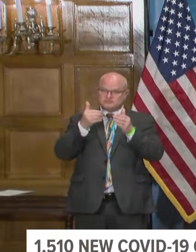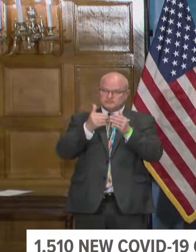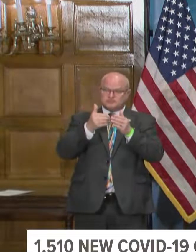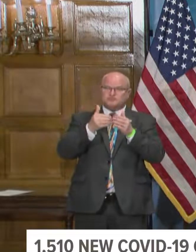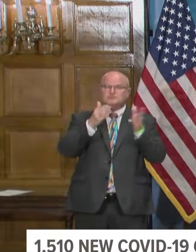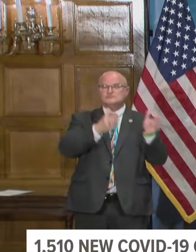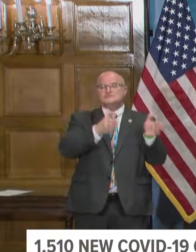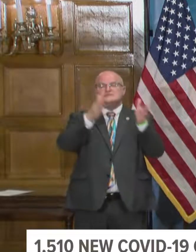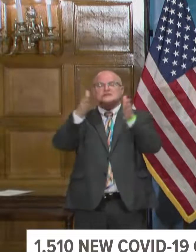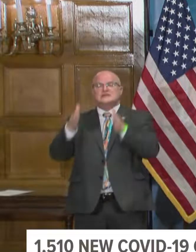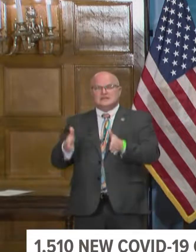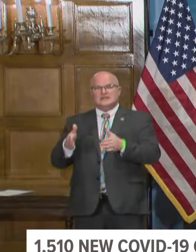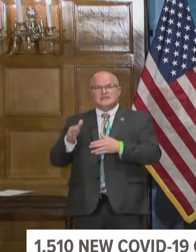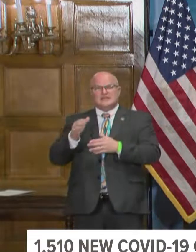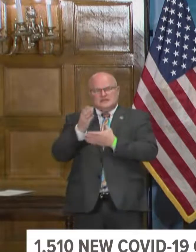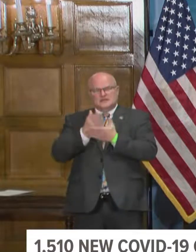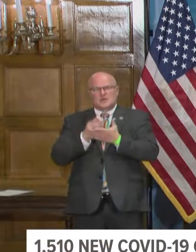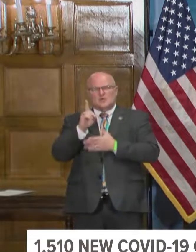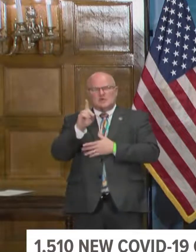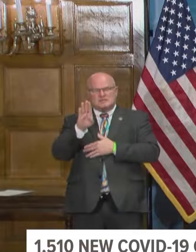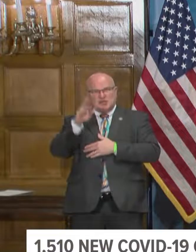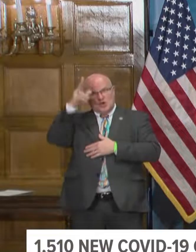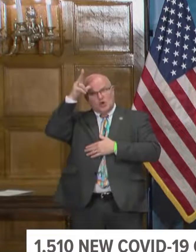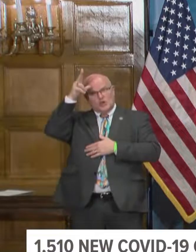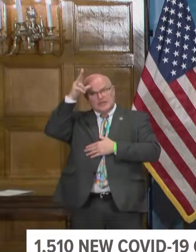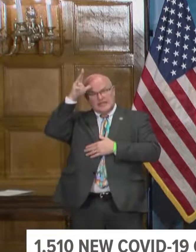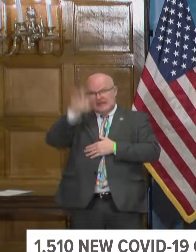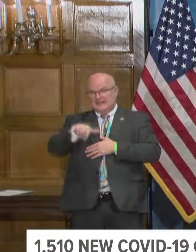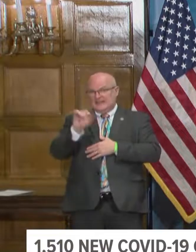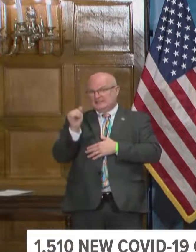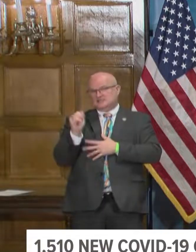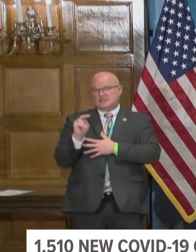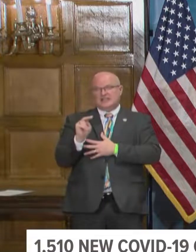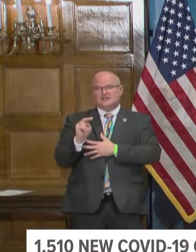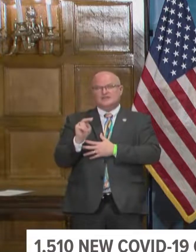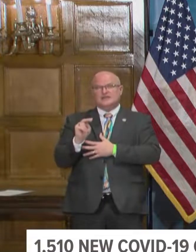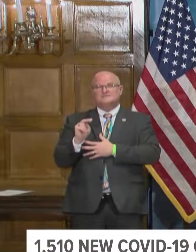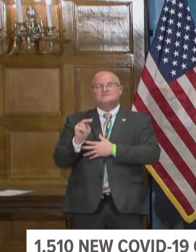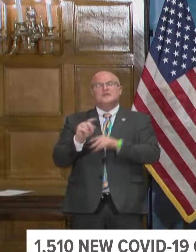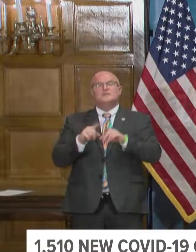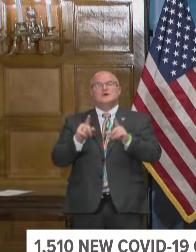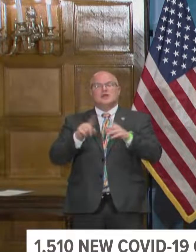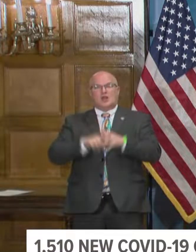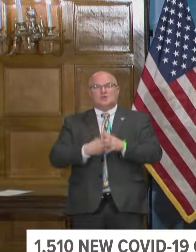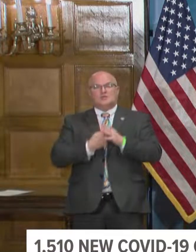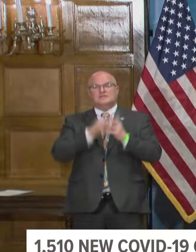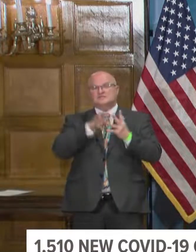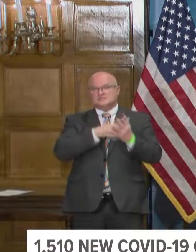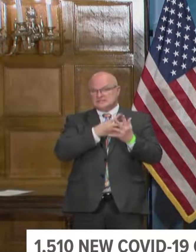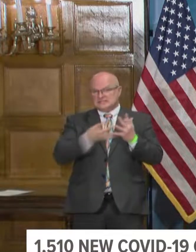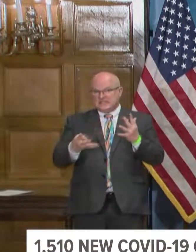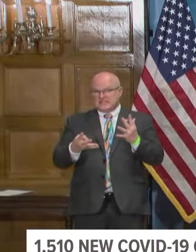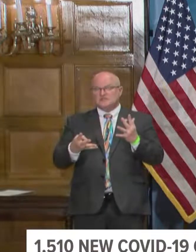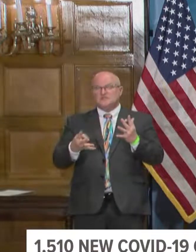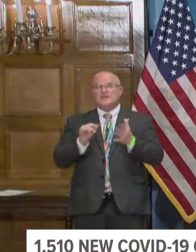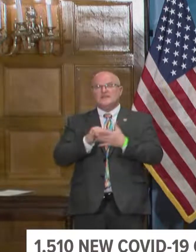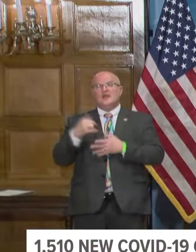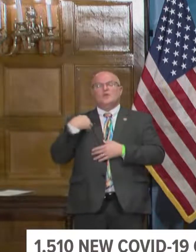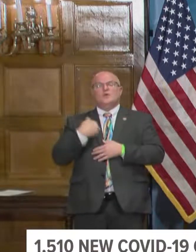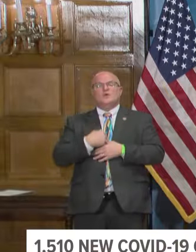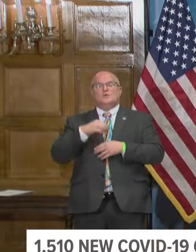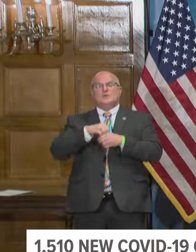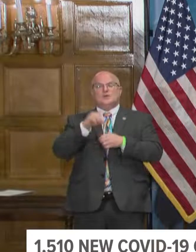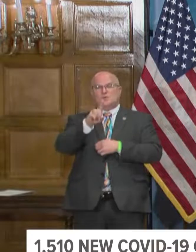to a couple categories in 1B early. We did that in January. But our original schedule was that we would be